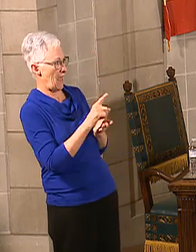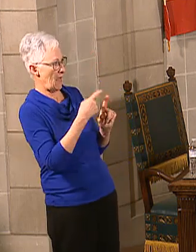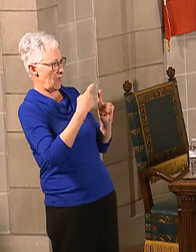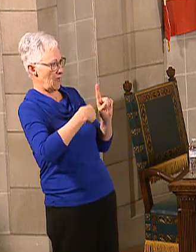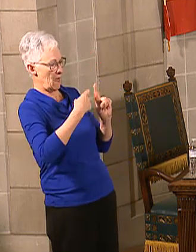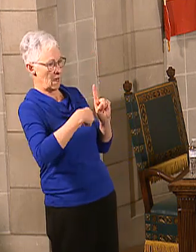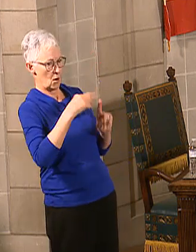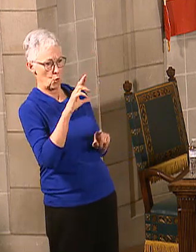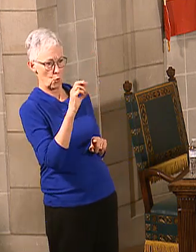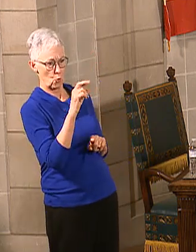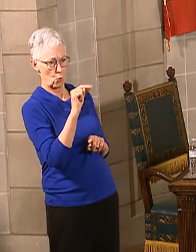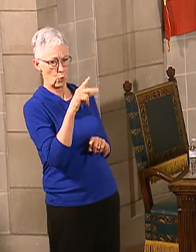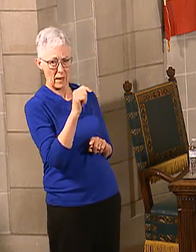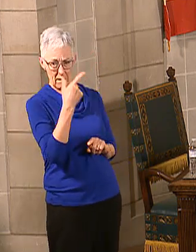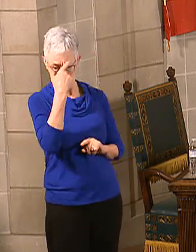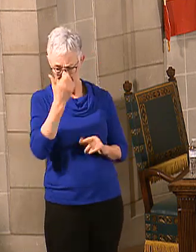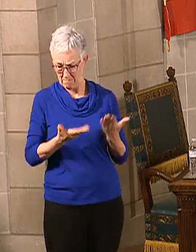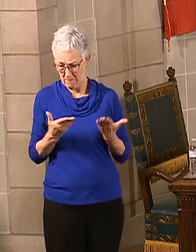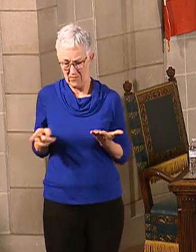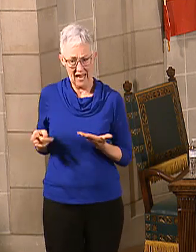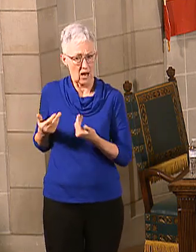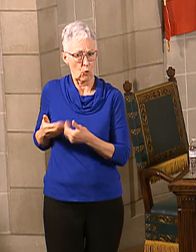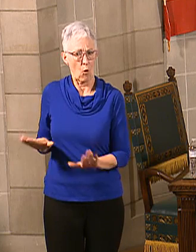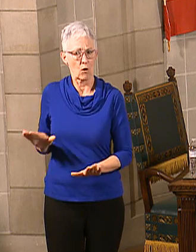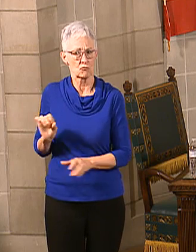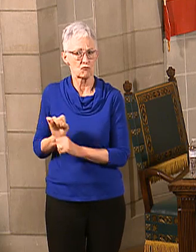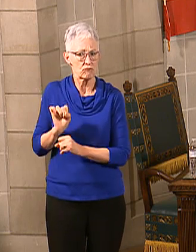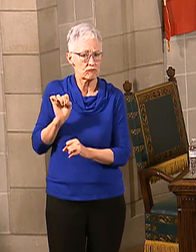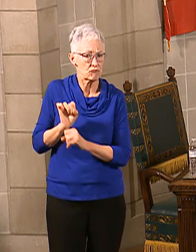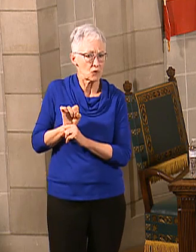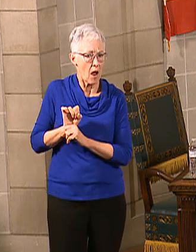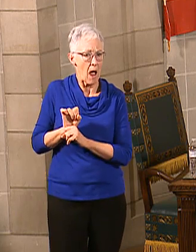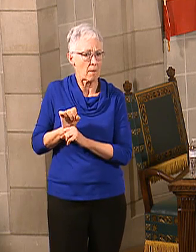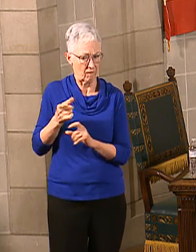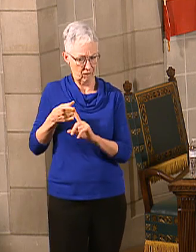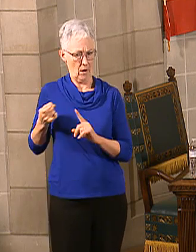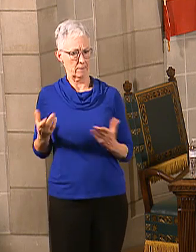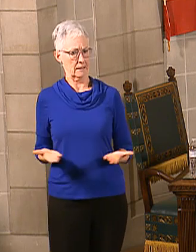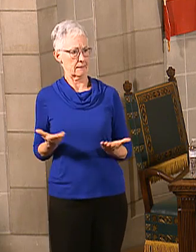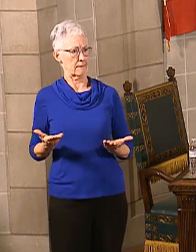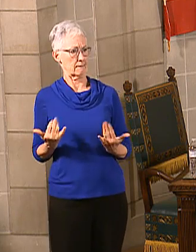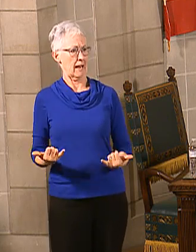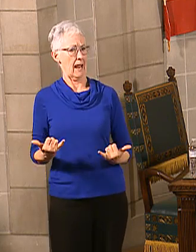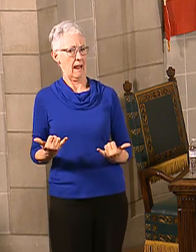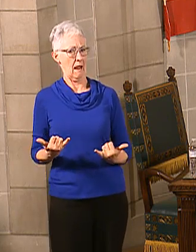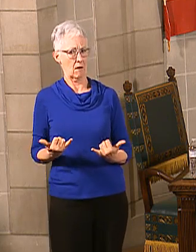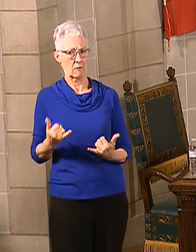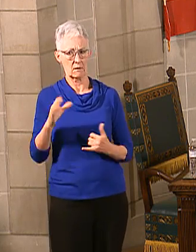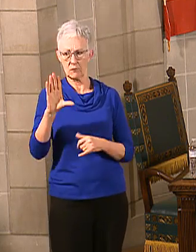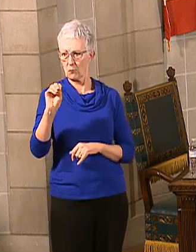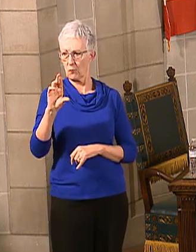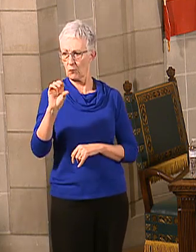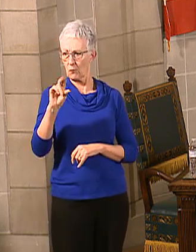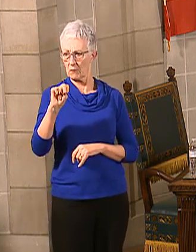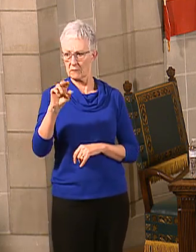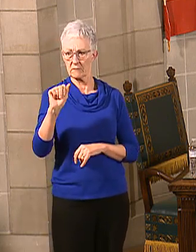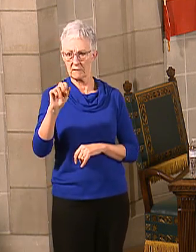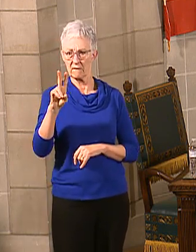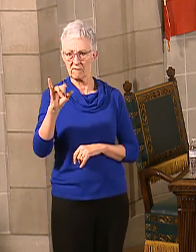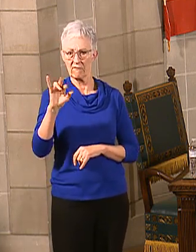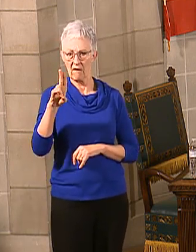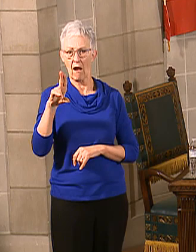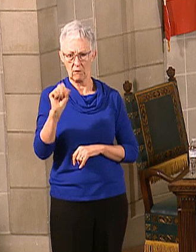that I signed that executive order that waives the requirement that those evictions have to be processed within 14 days. I've pushed that off till after